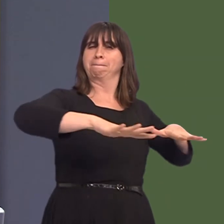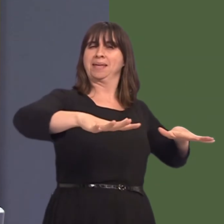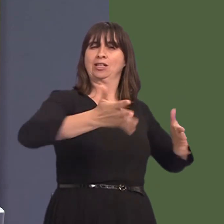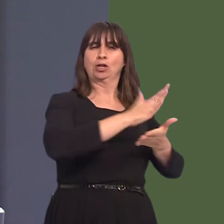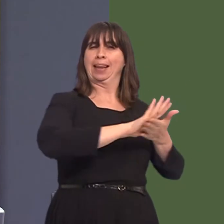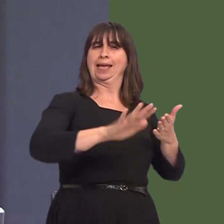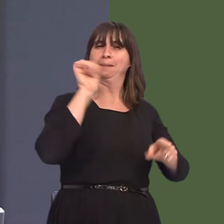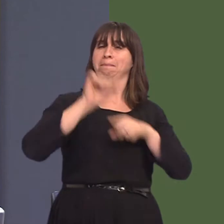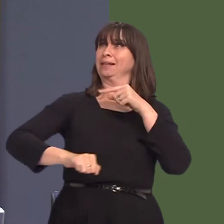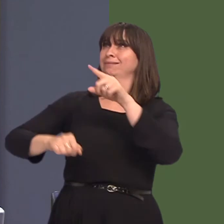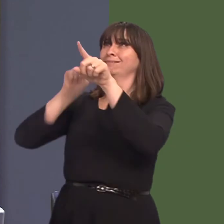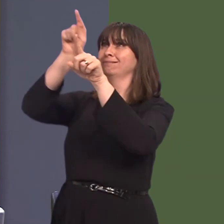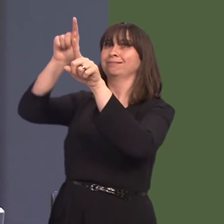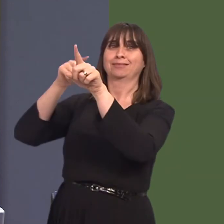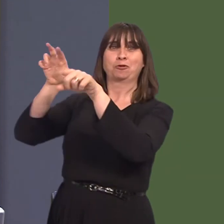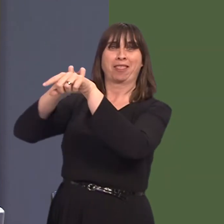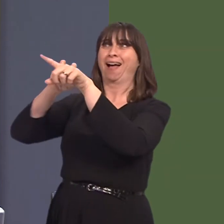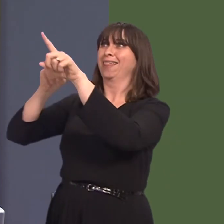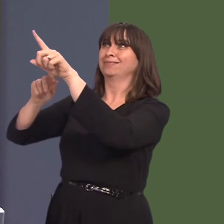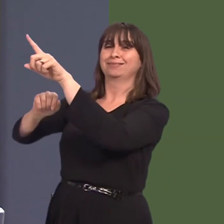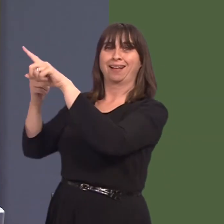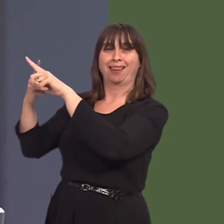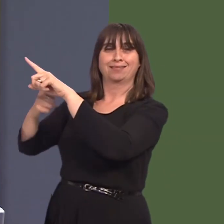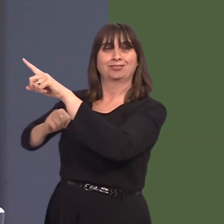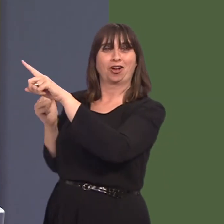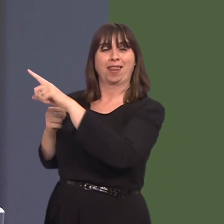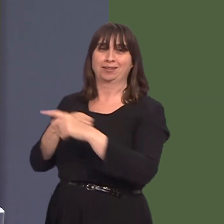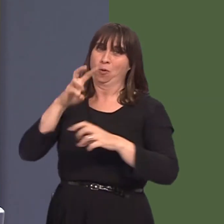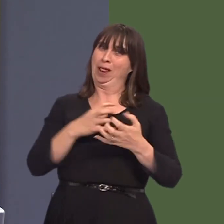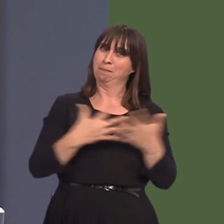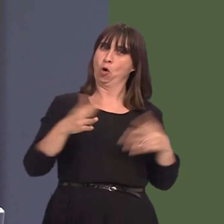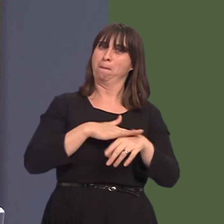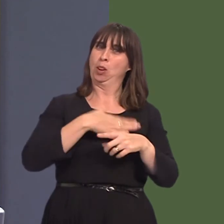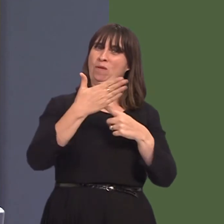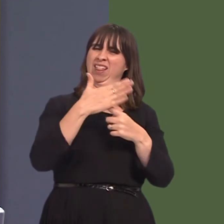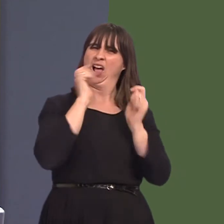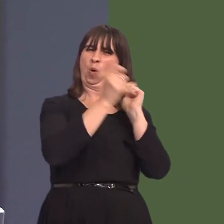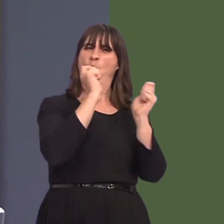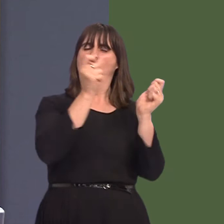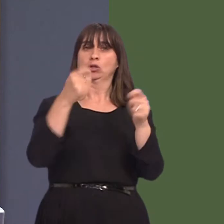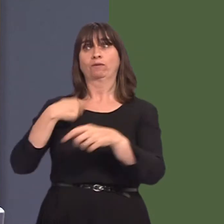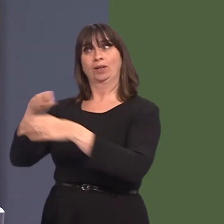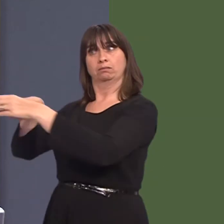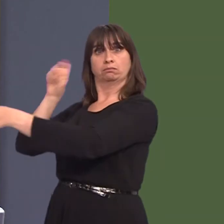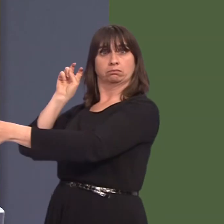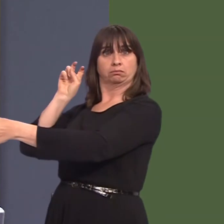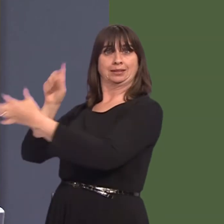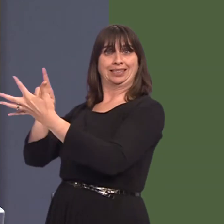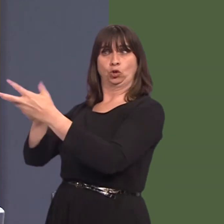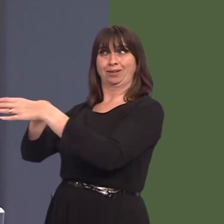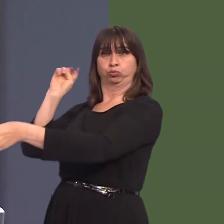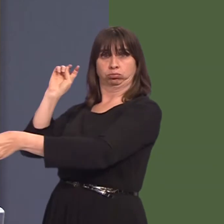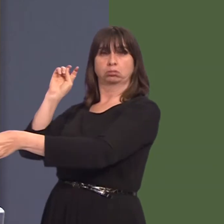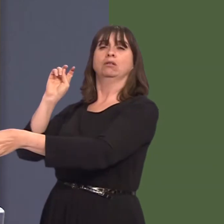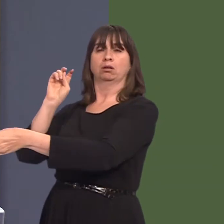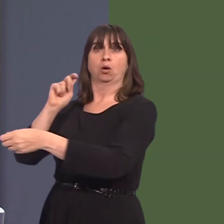news. But what, First Minister, do you think the effect of leaving the EU will have on environmental standards,